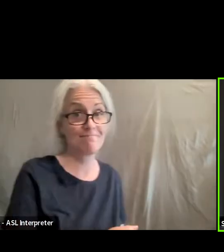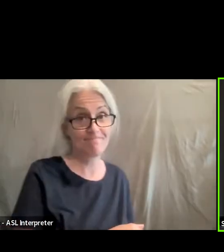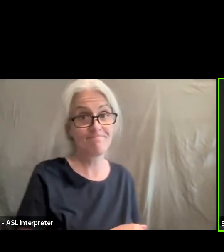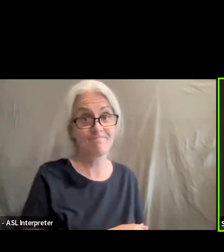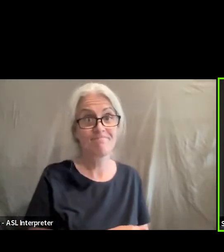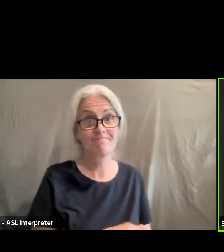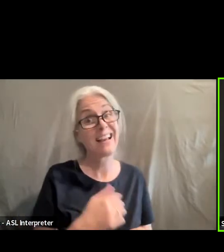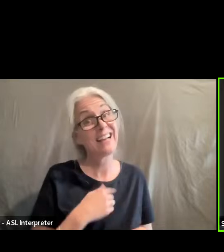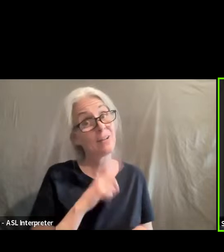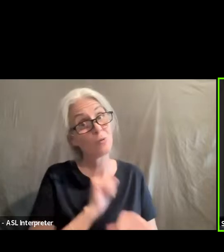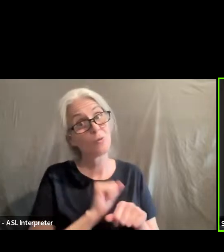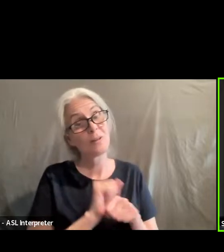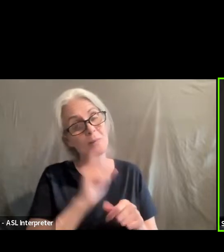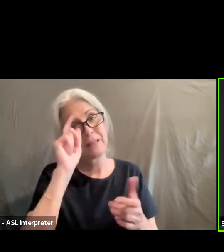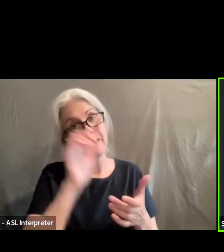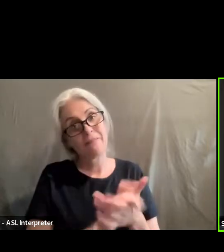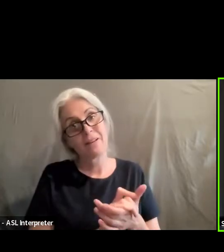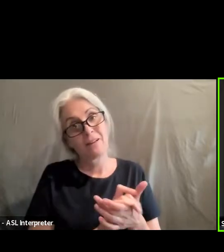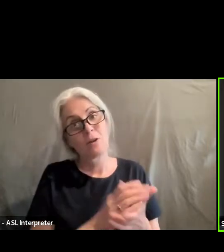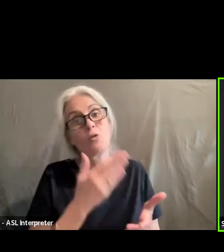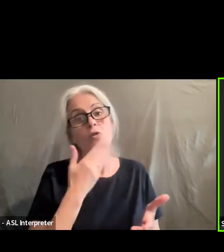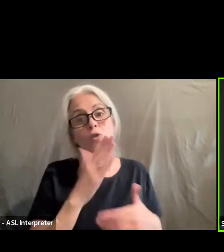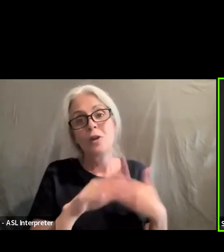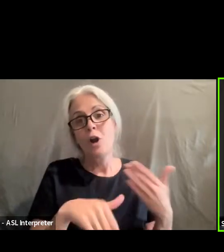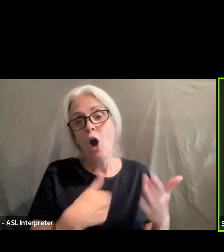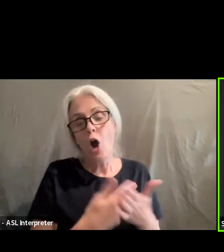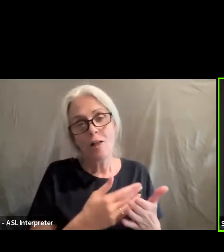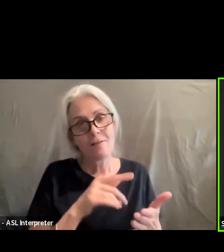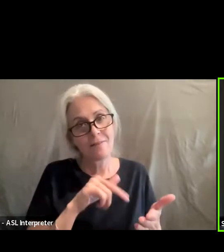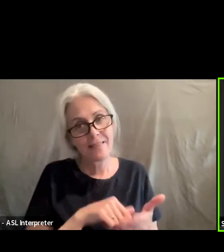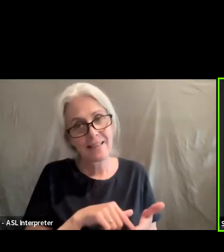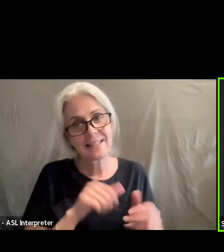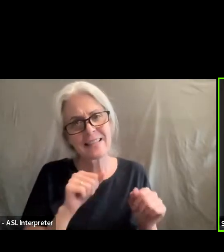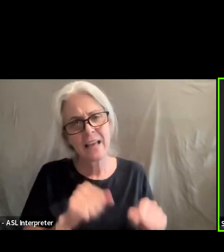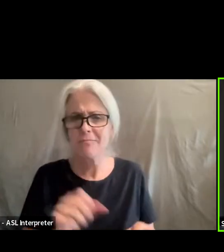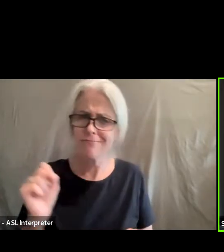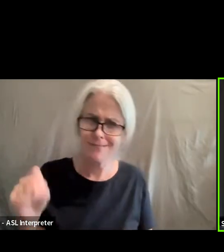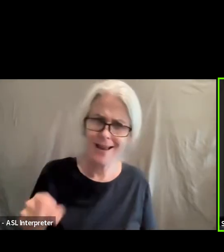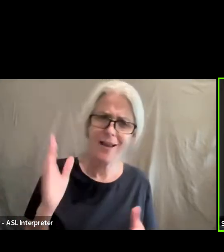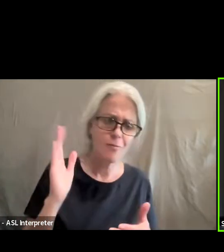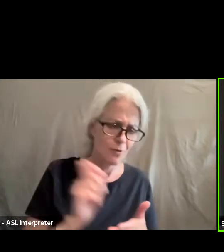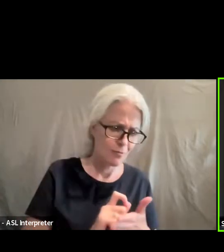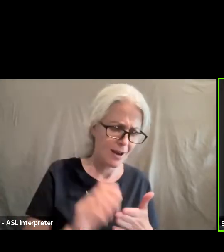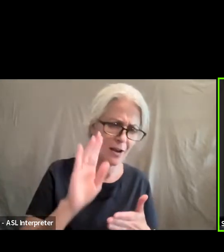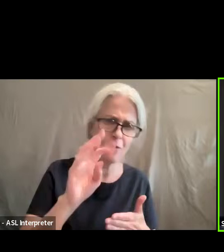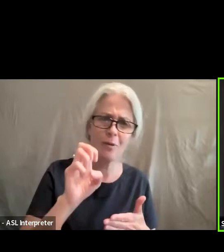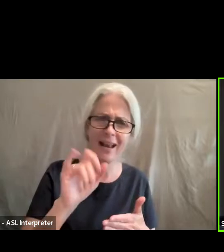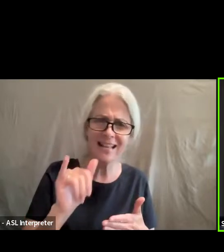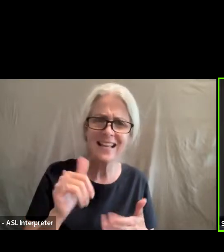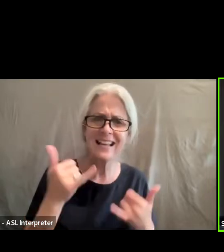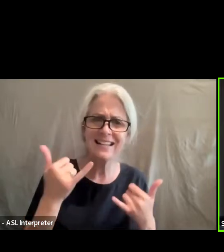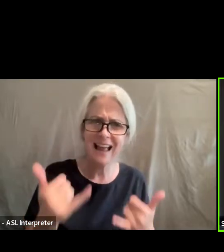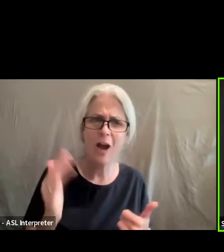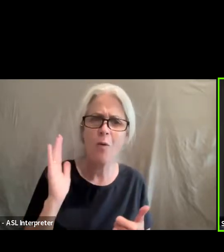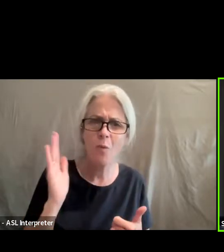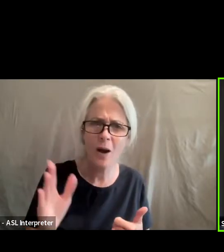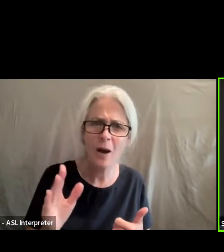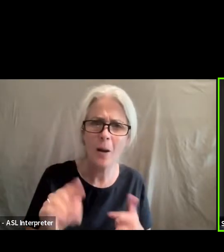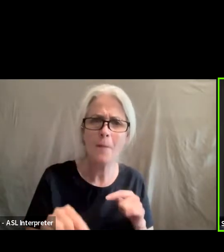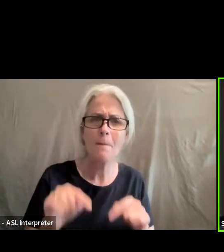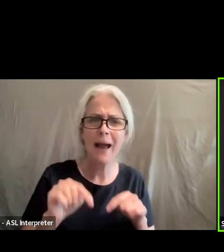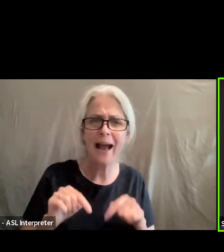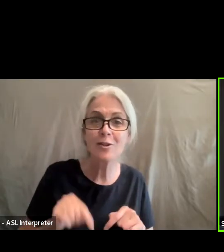I truly believe there's good in all of it. Okay, yeah, so you're going to write your essays now. Okay, it's back to the blue